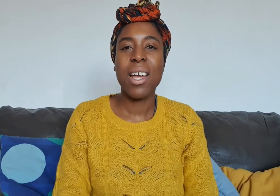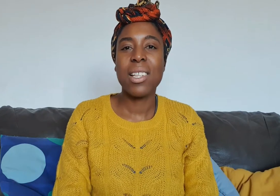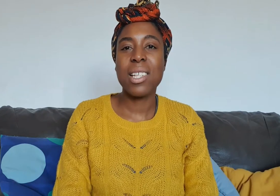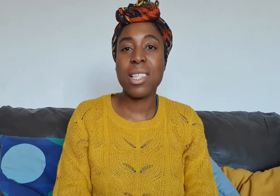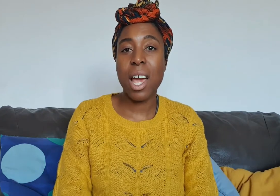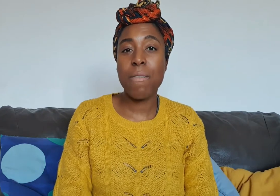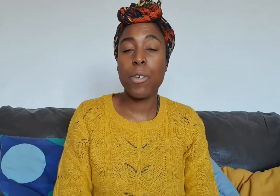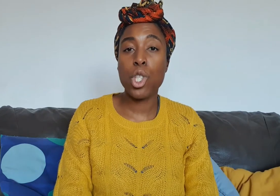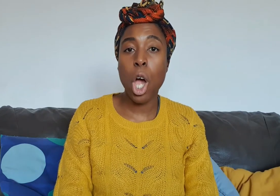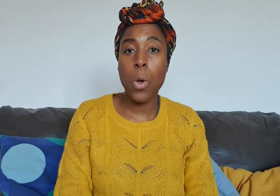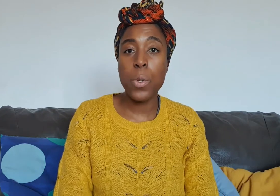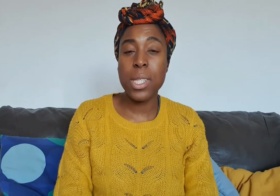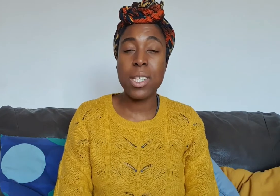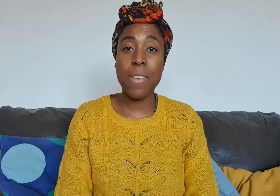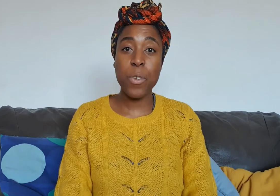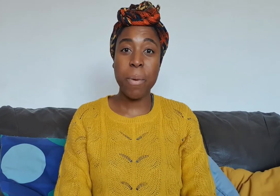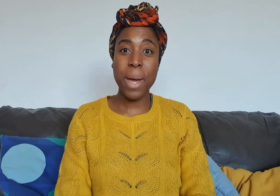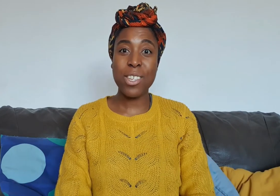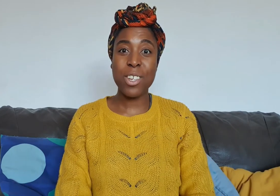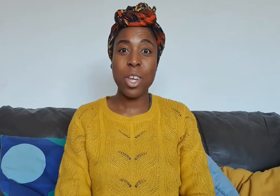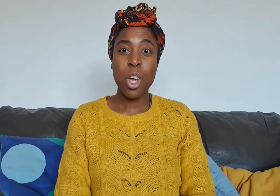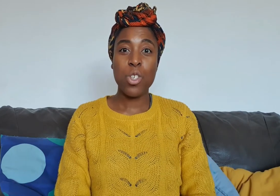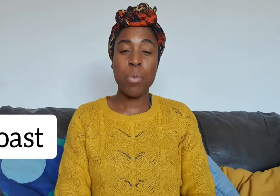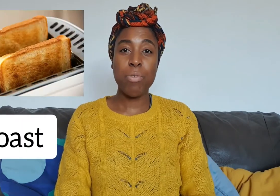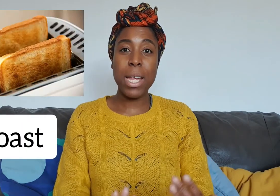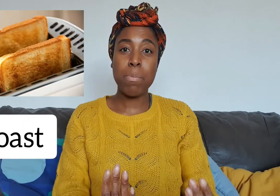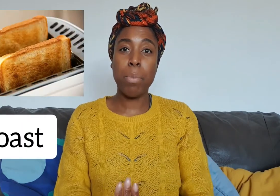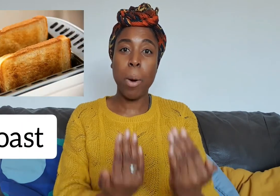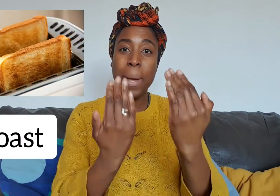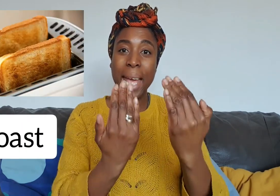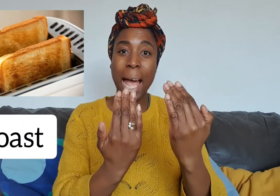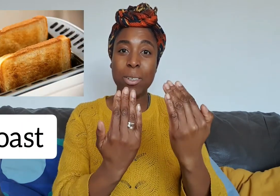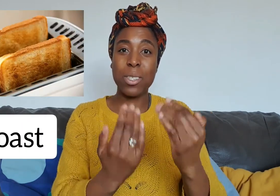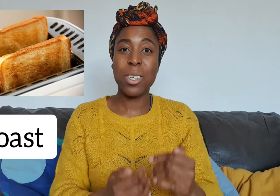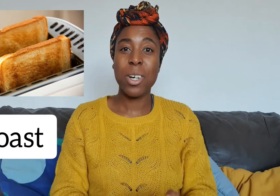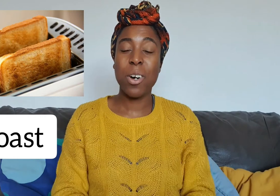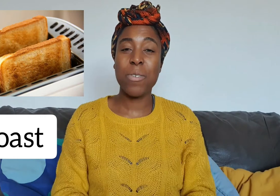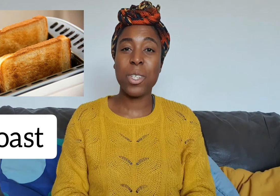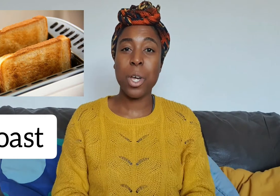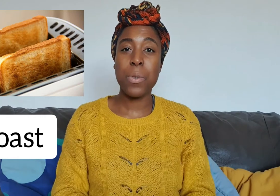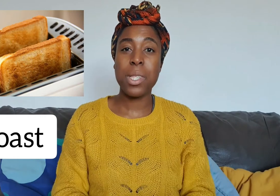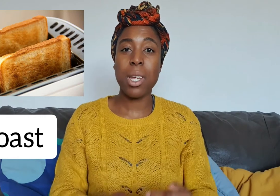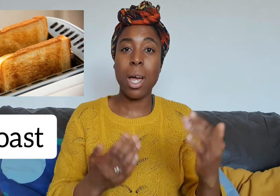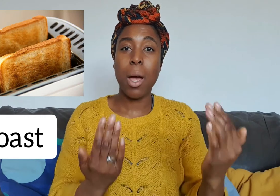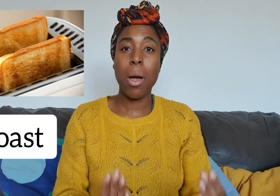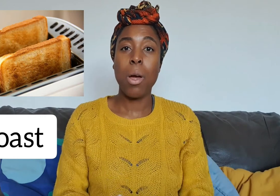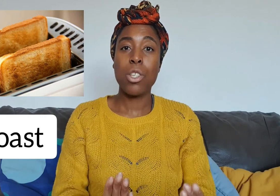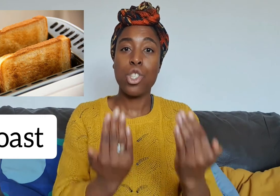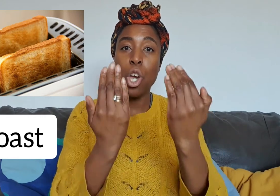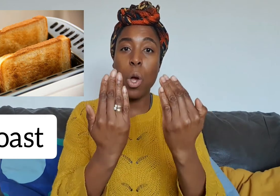The sign for toast is if you imagine your bread popping out of your toaster,